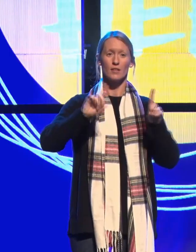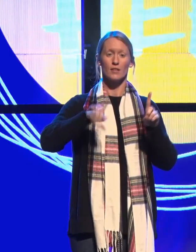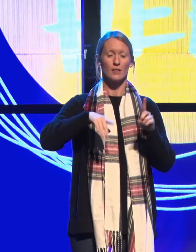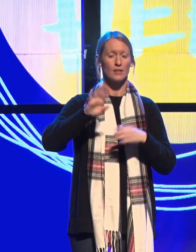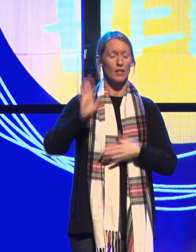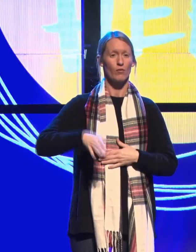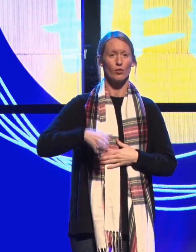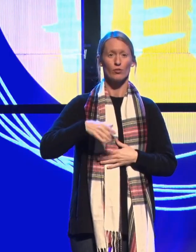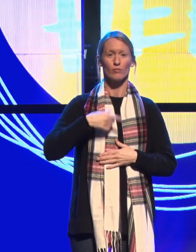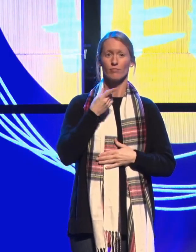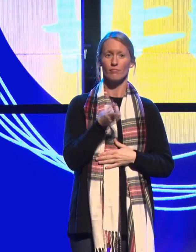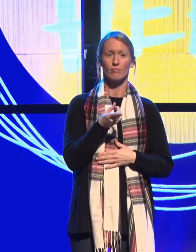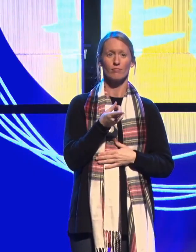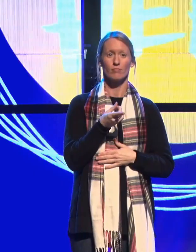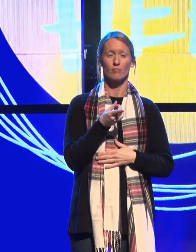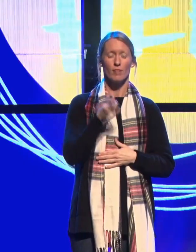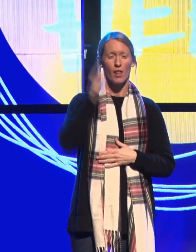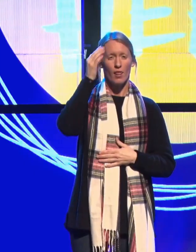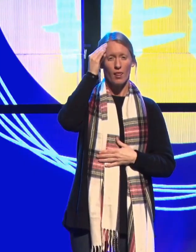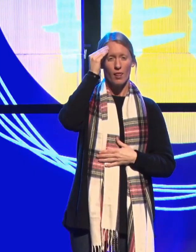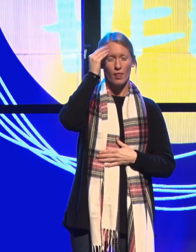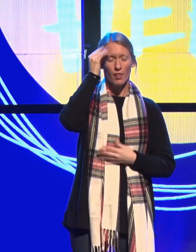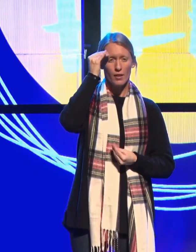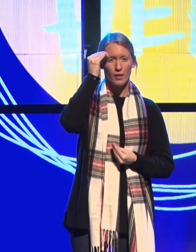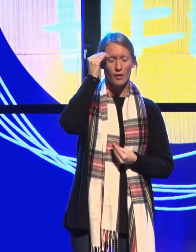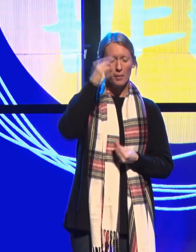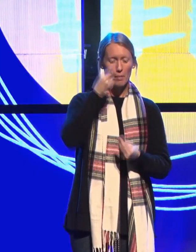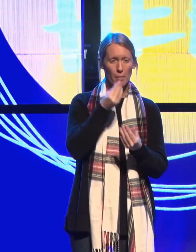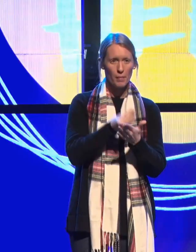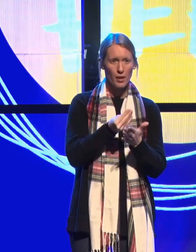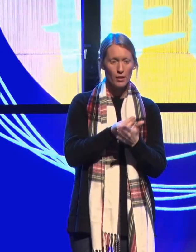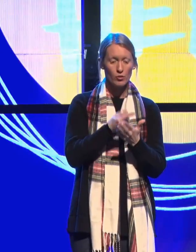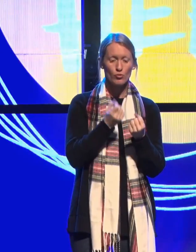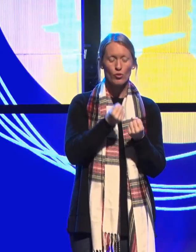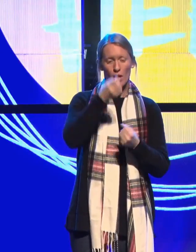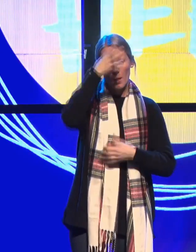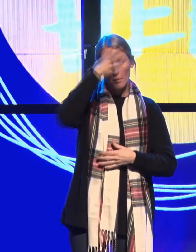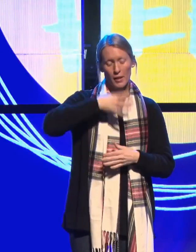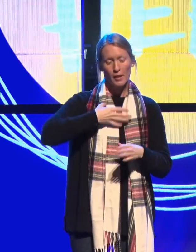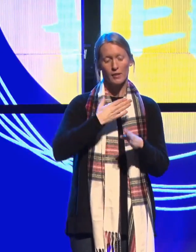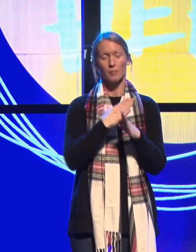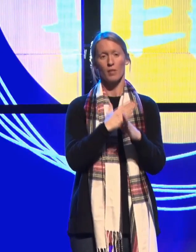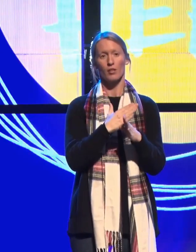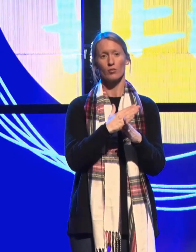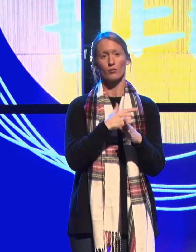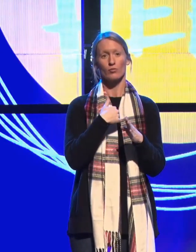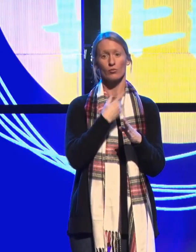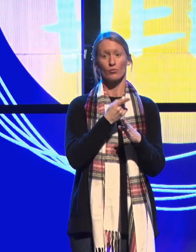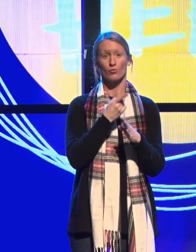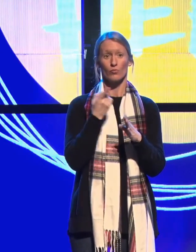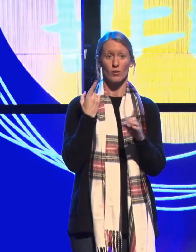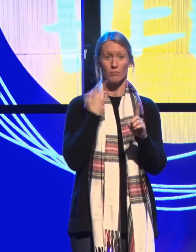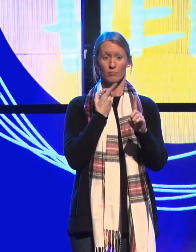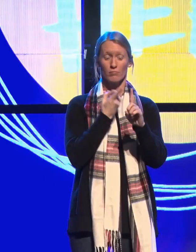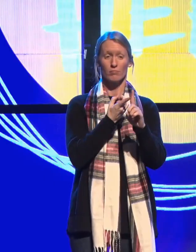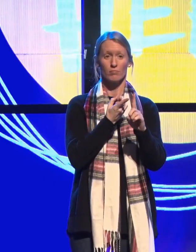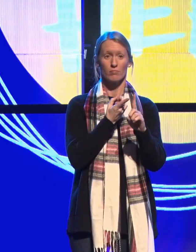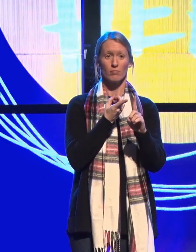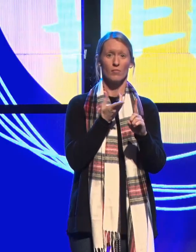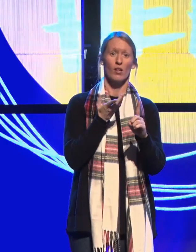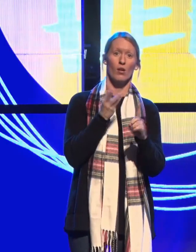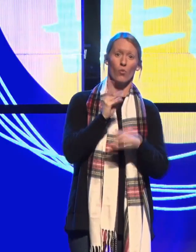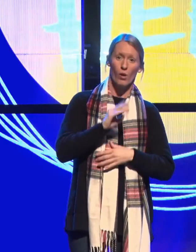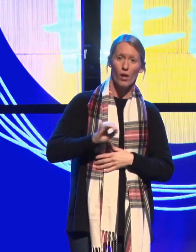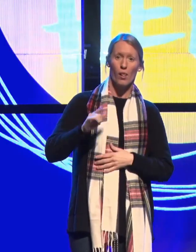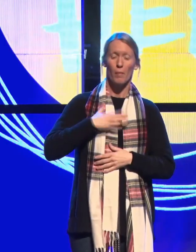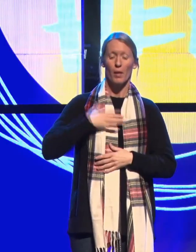your finances. What's the strong man in your finances? What's keeping you from getting where you want to go? Oh, well, it's my boss. They're